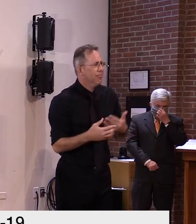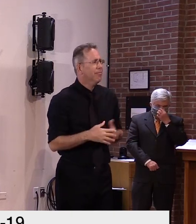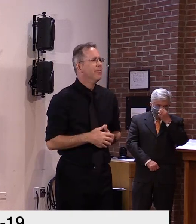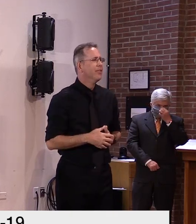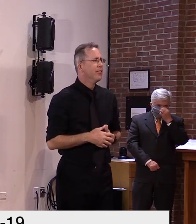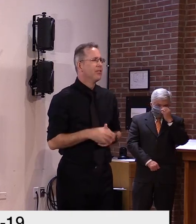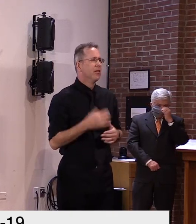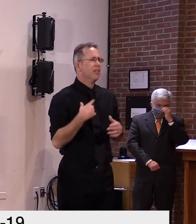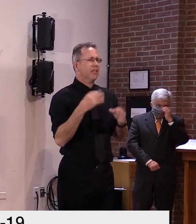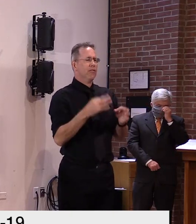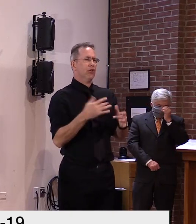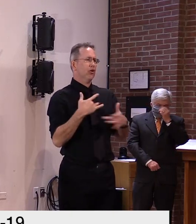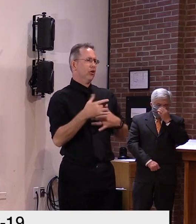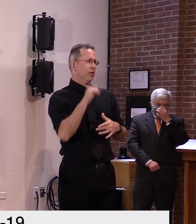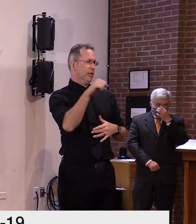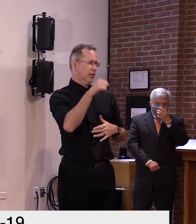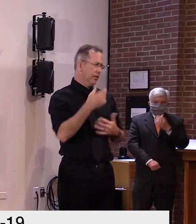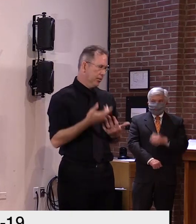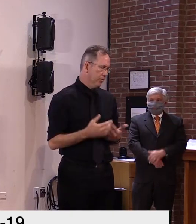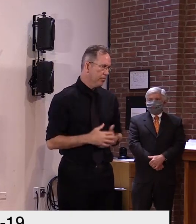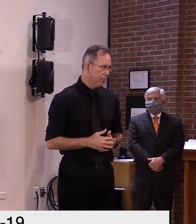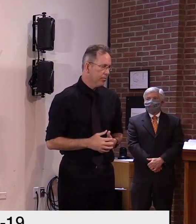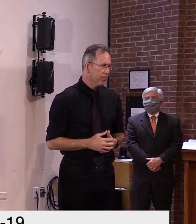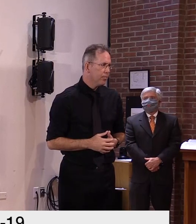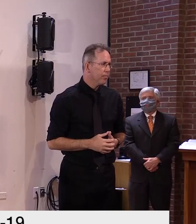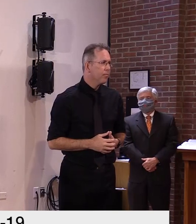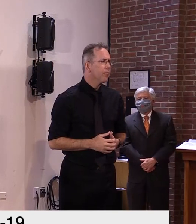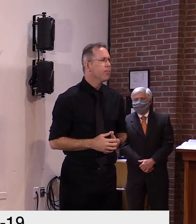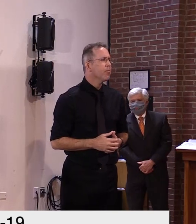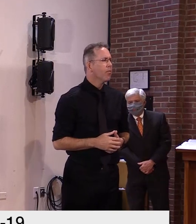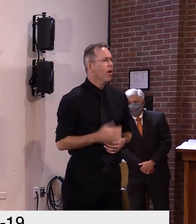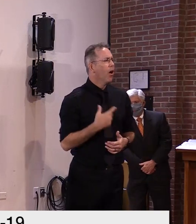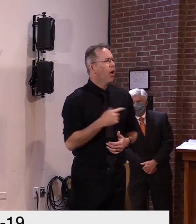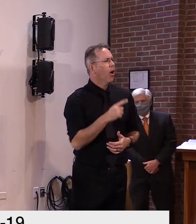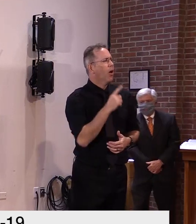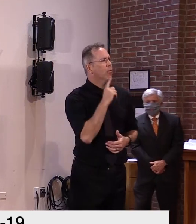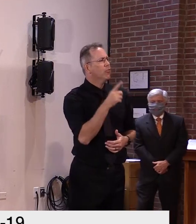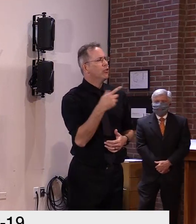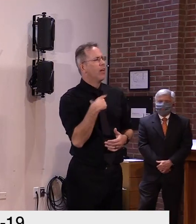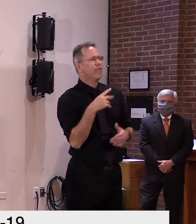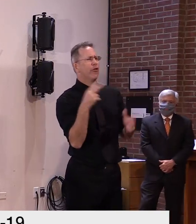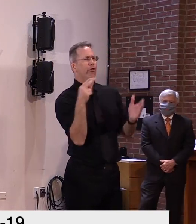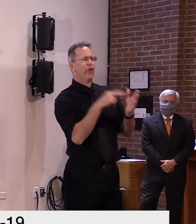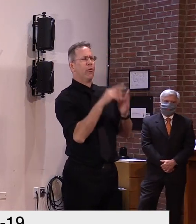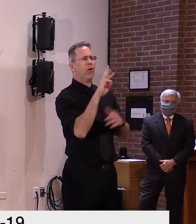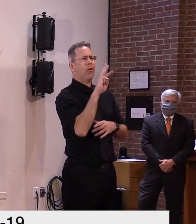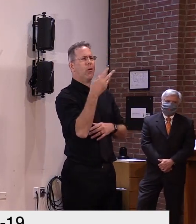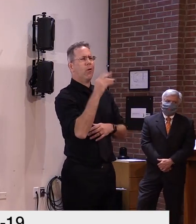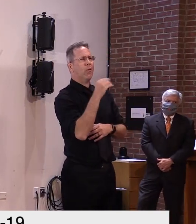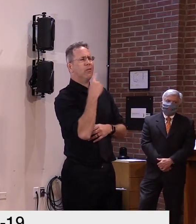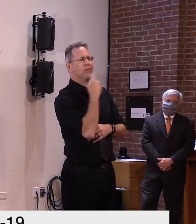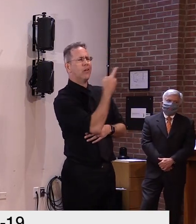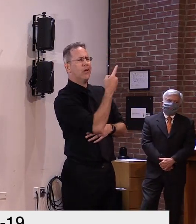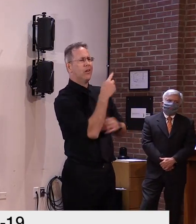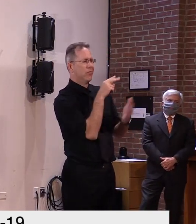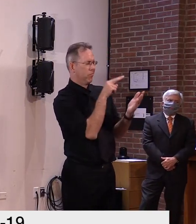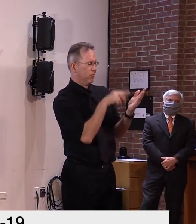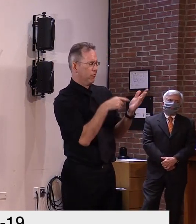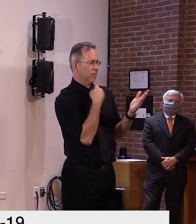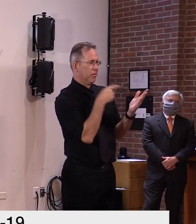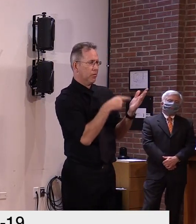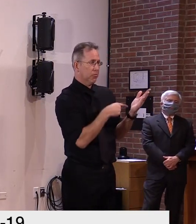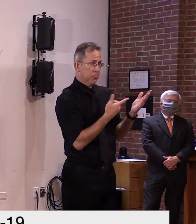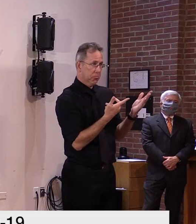we can have. But I have to really read more from what their rationale was to really help